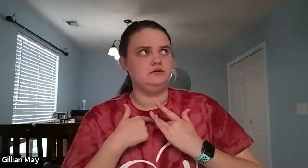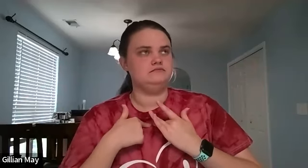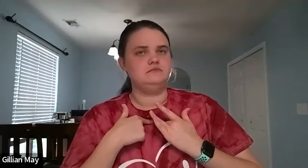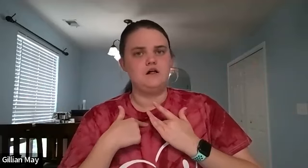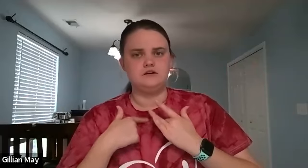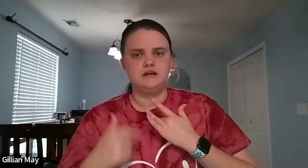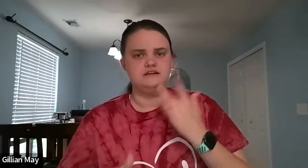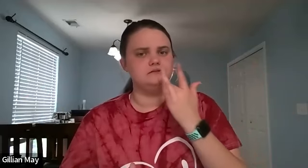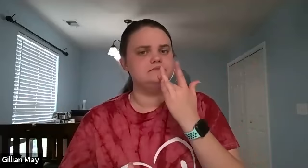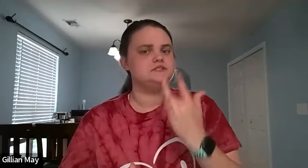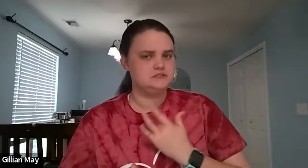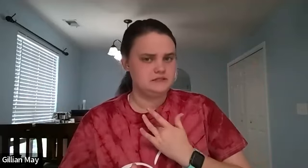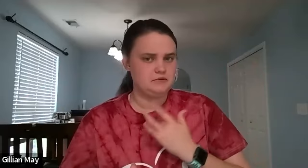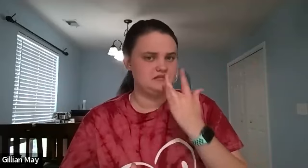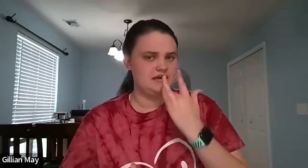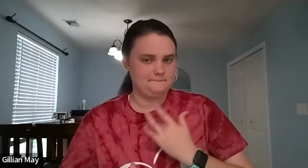your collar kind of deal, birthday.